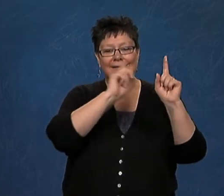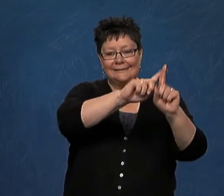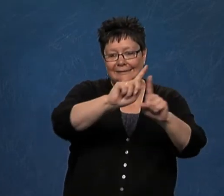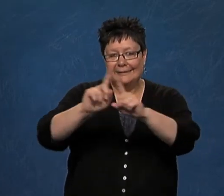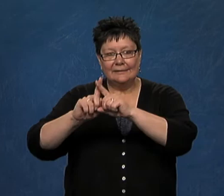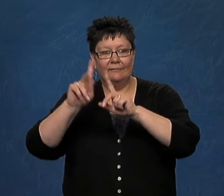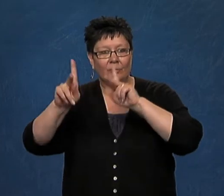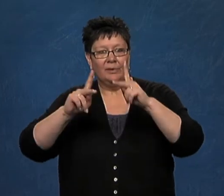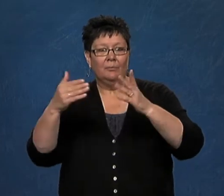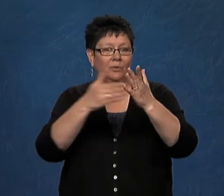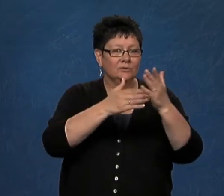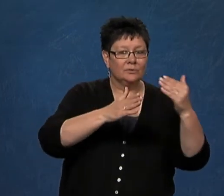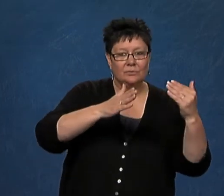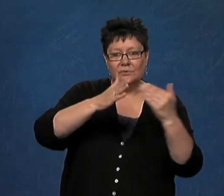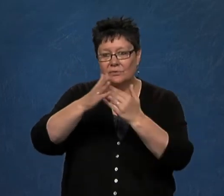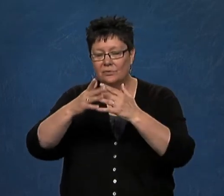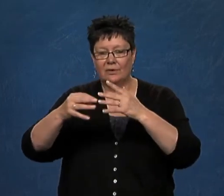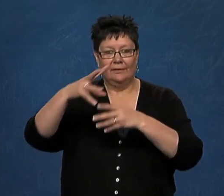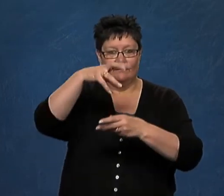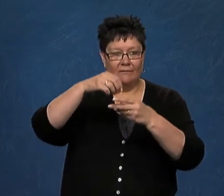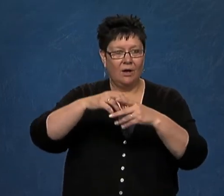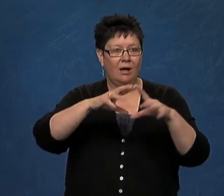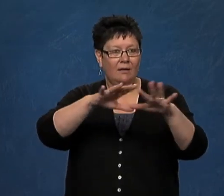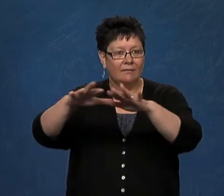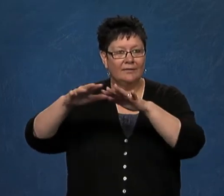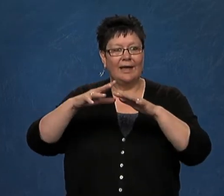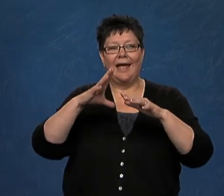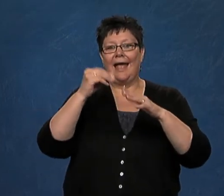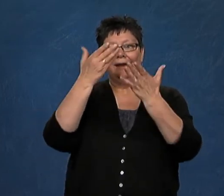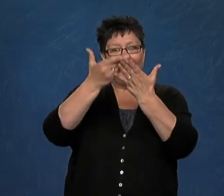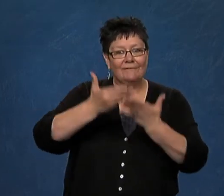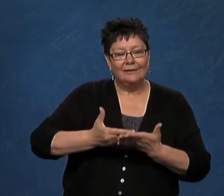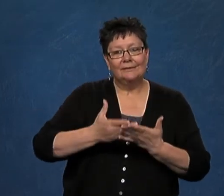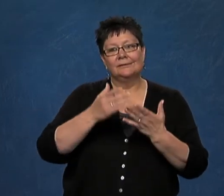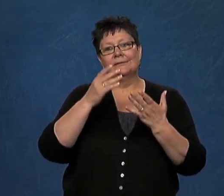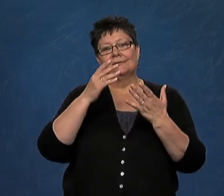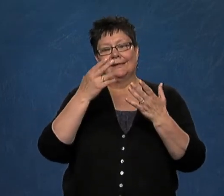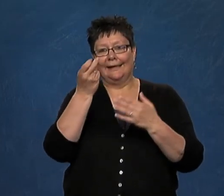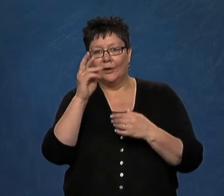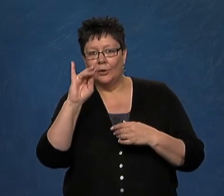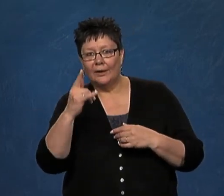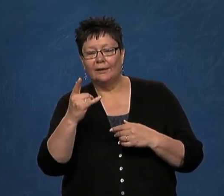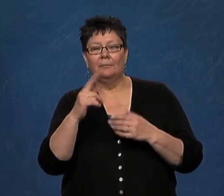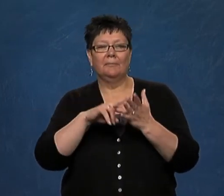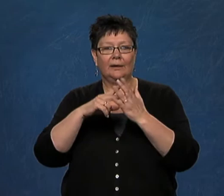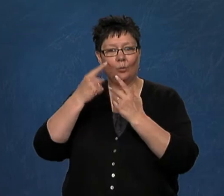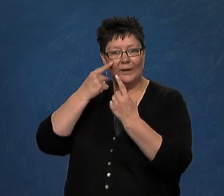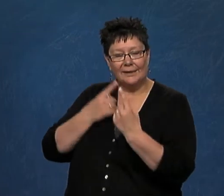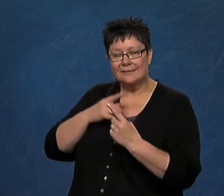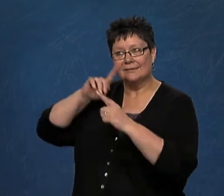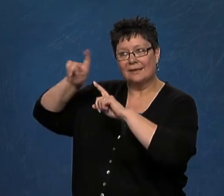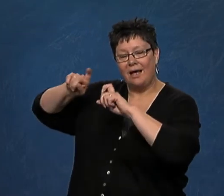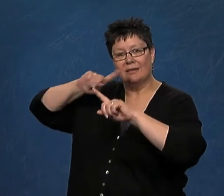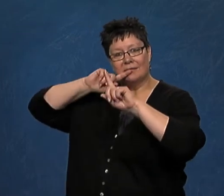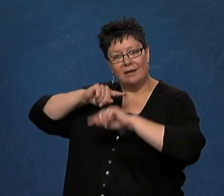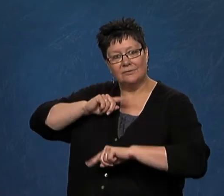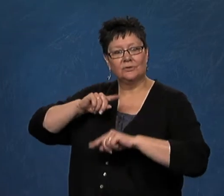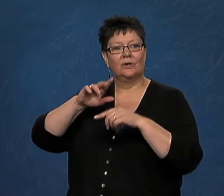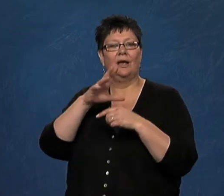than 15 minutes. If it's going to be complicated, if they have a lot of people involved and they're talking about evidence and hearings